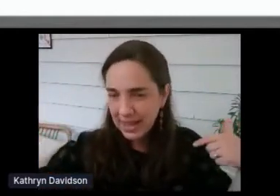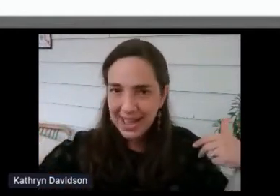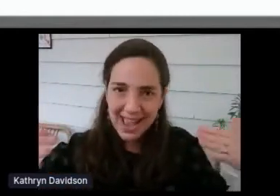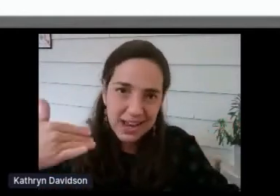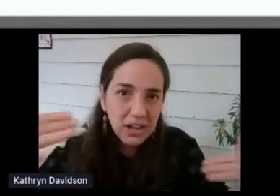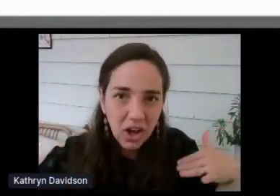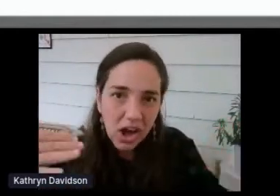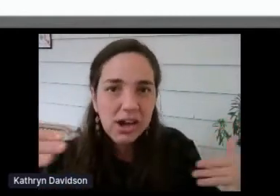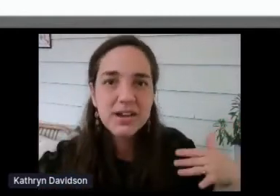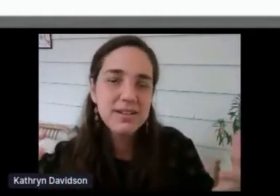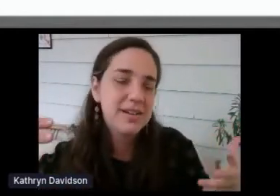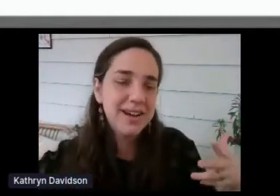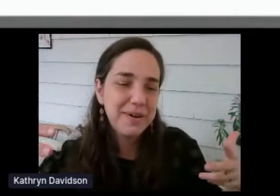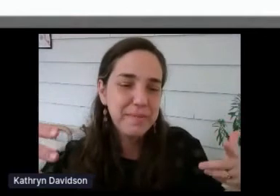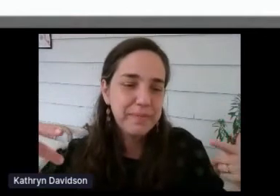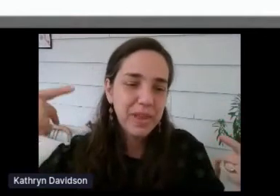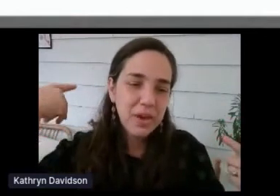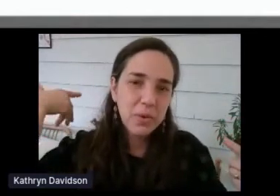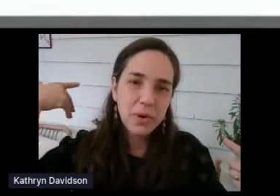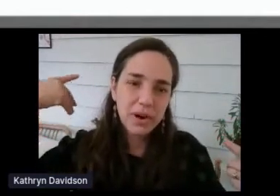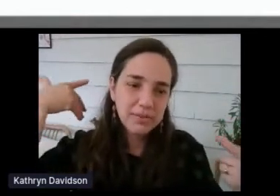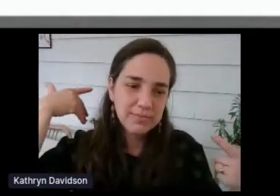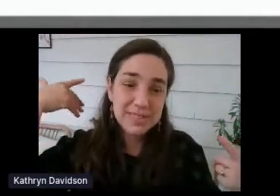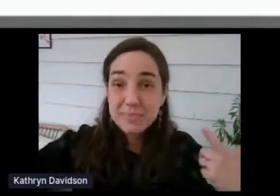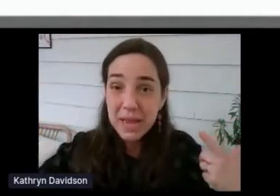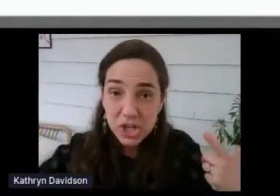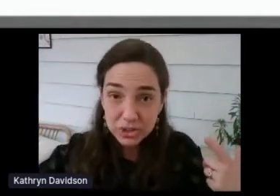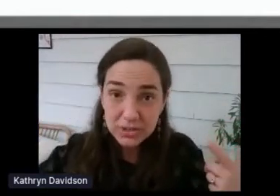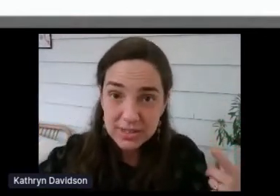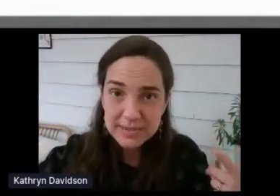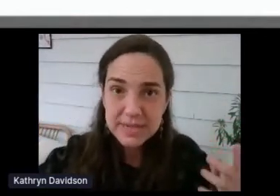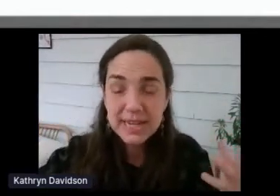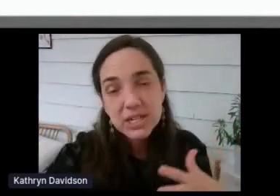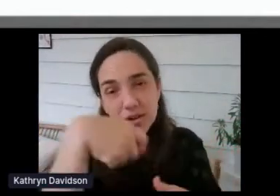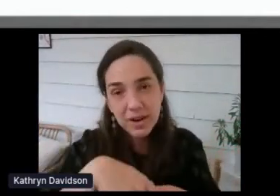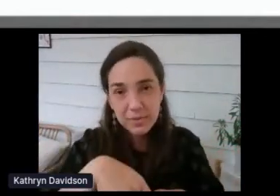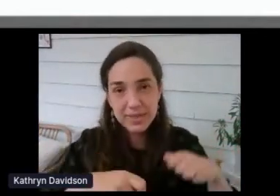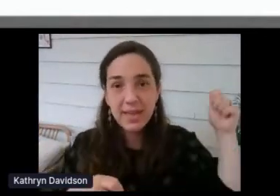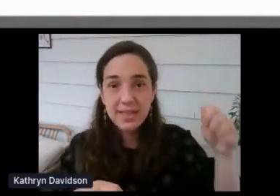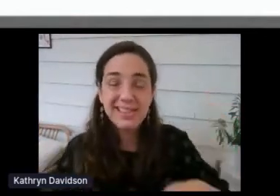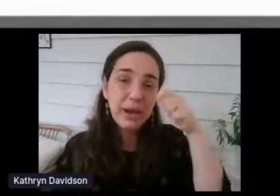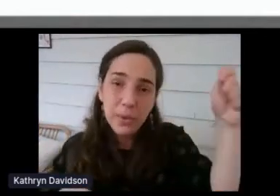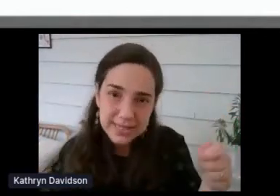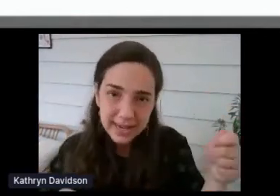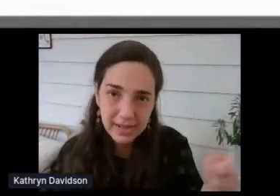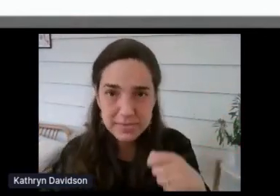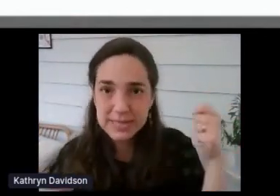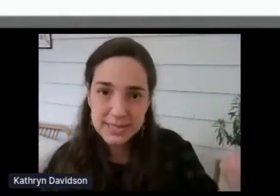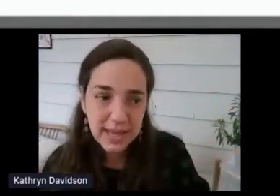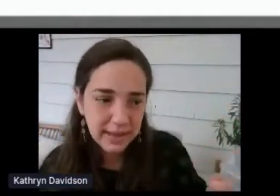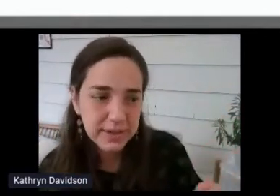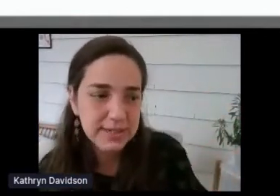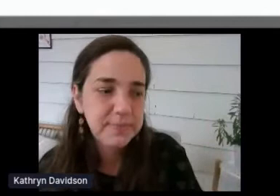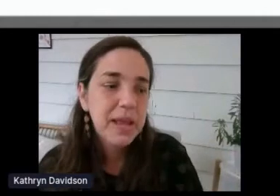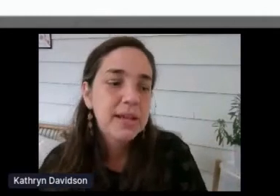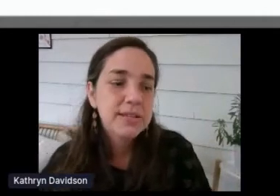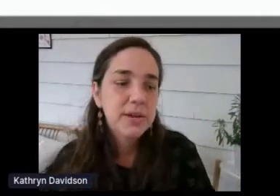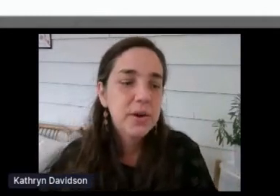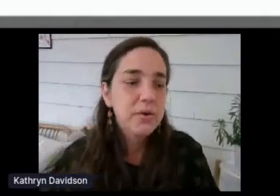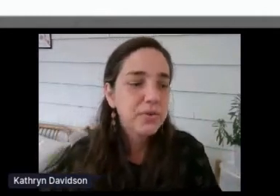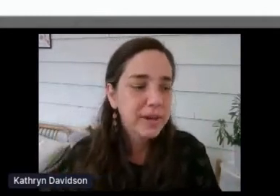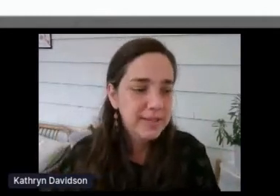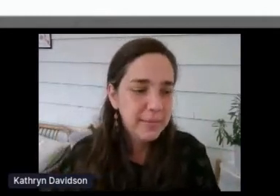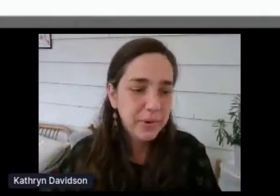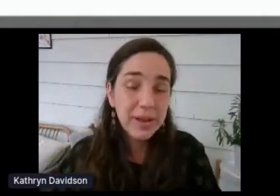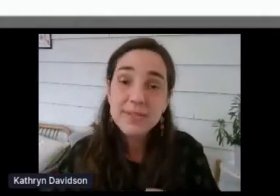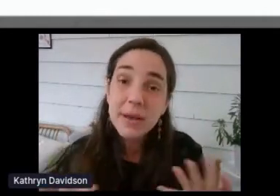like analog or spatial seem to integrate with linguistic elements in sign languages.